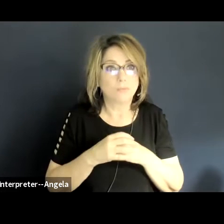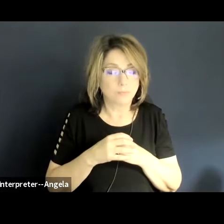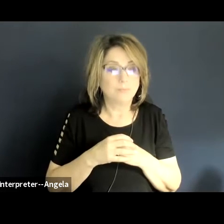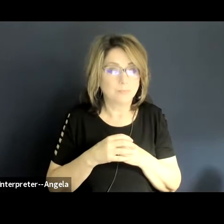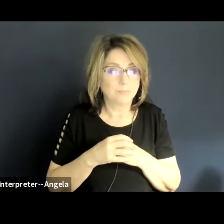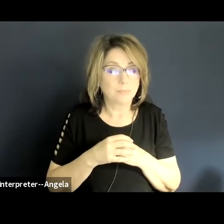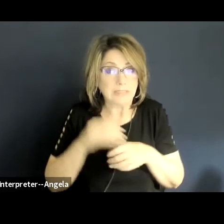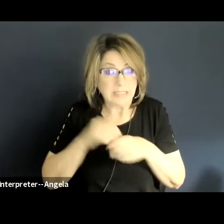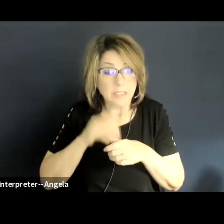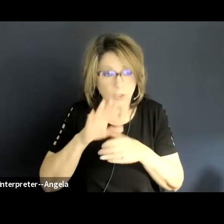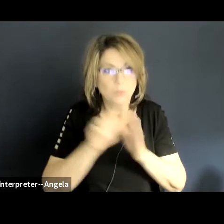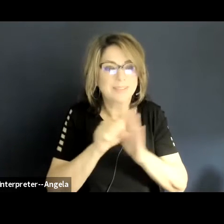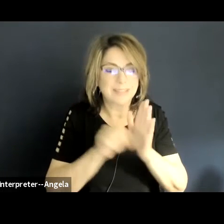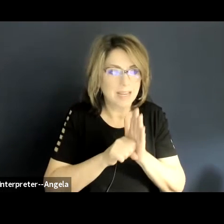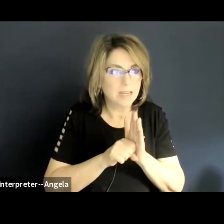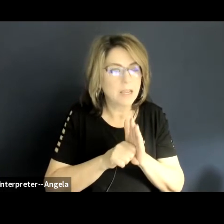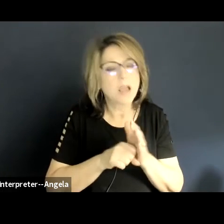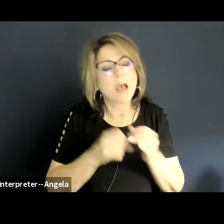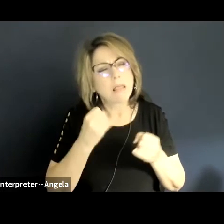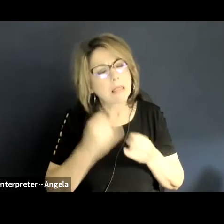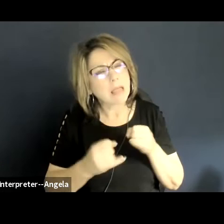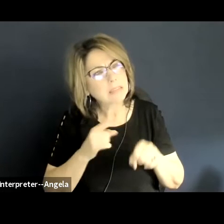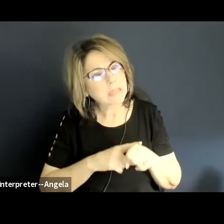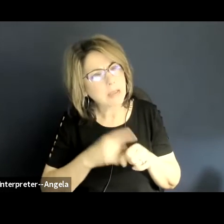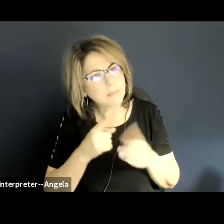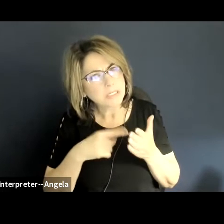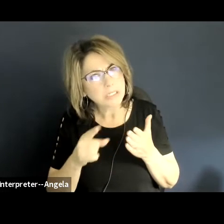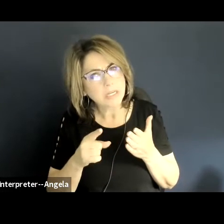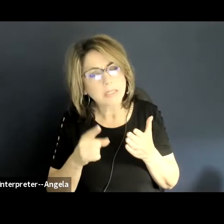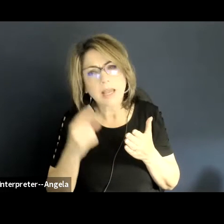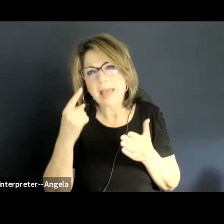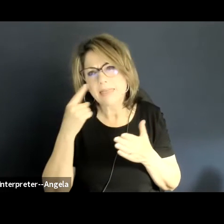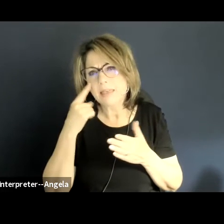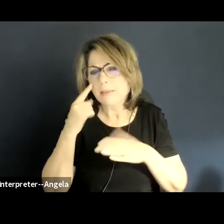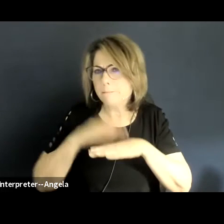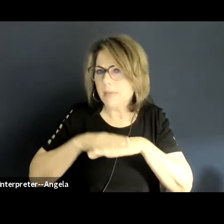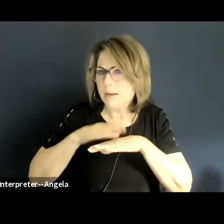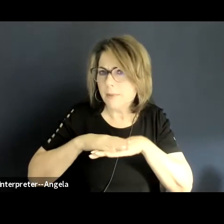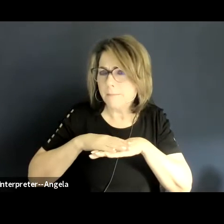within your state. And last I looked, I think that there's a minimum of